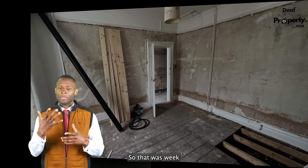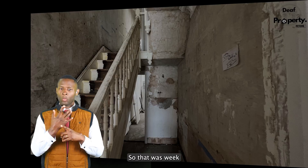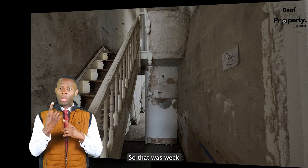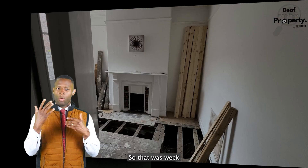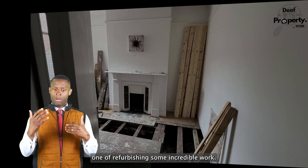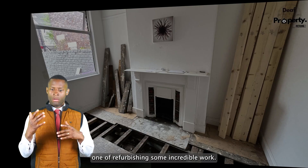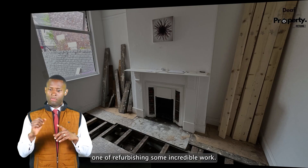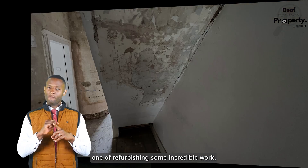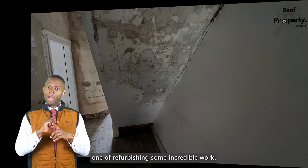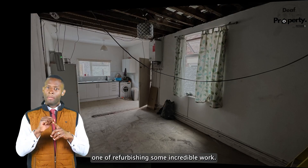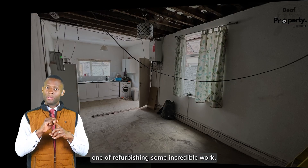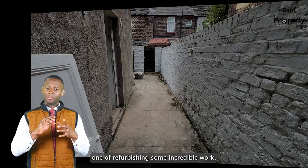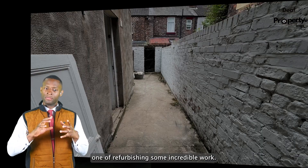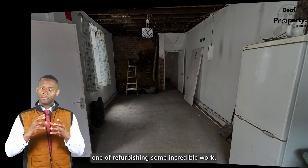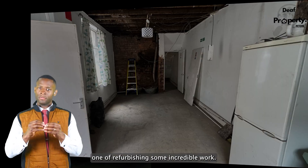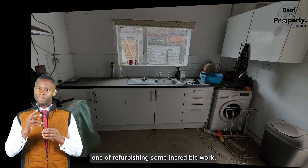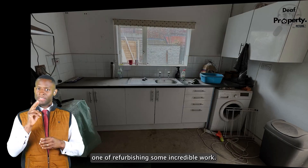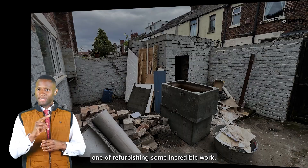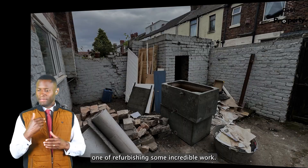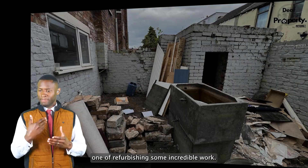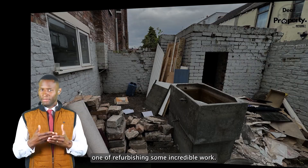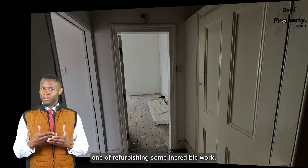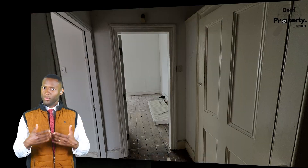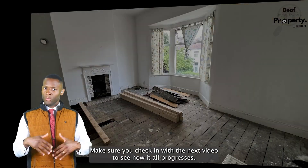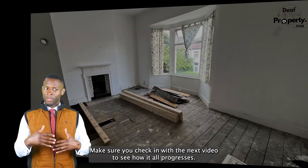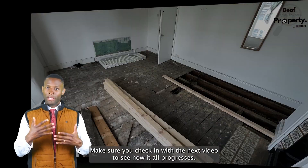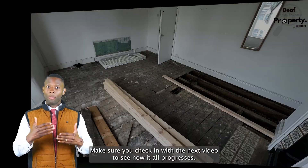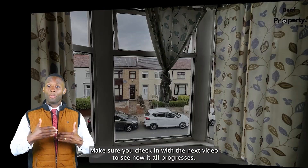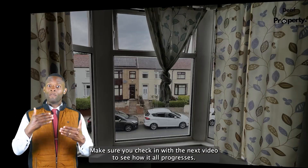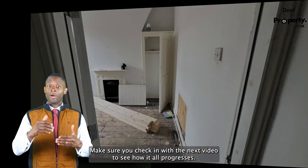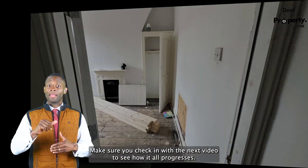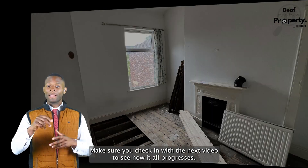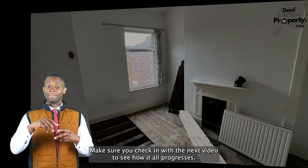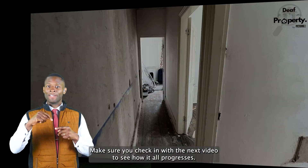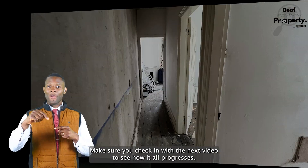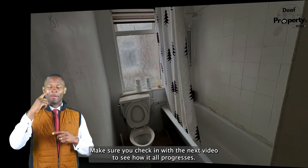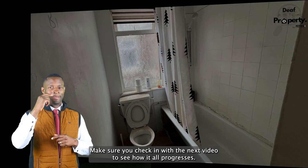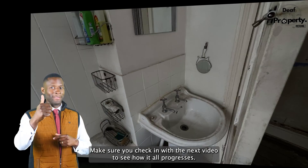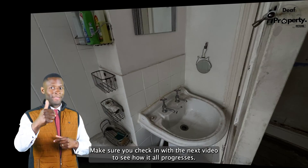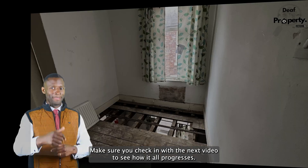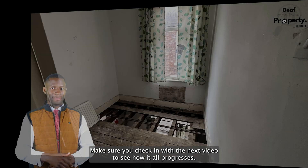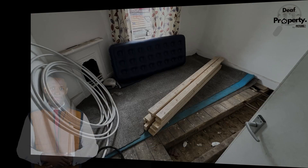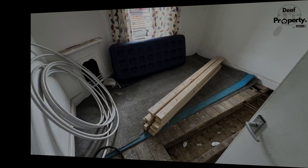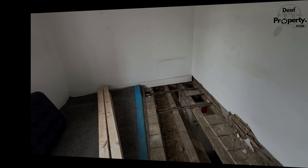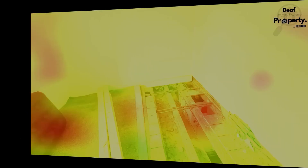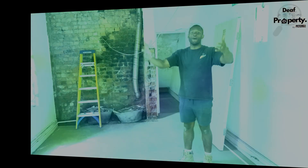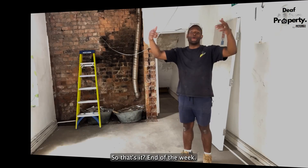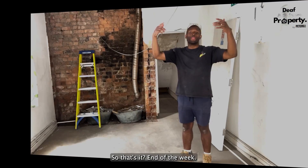So, that was week 1 of refurbishing. Some incredible work. Make sure you check in with the next video to see how it all progresses.